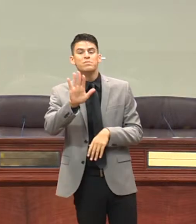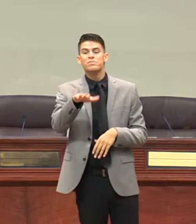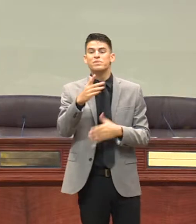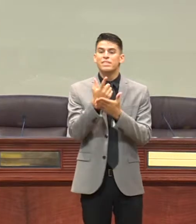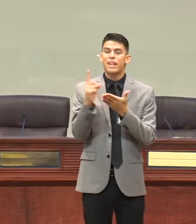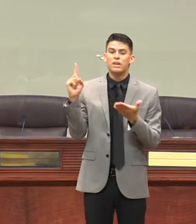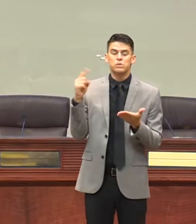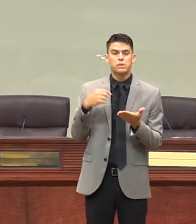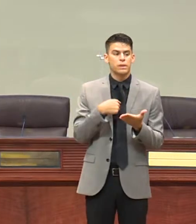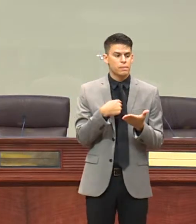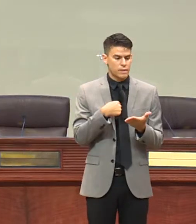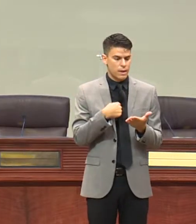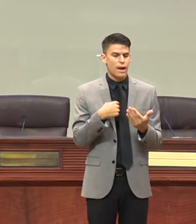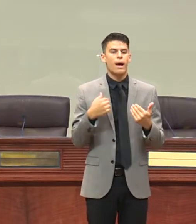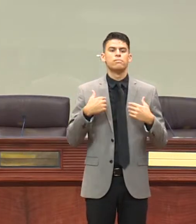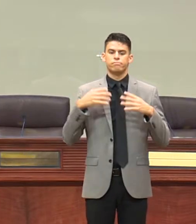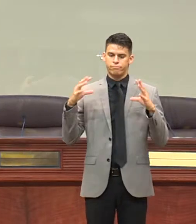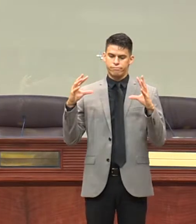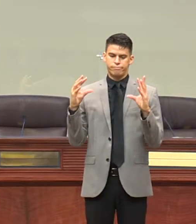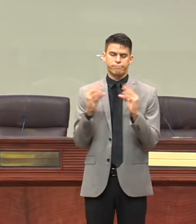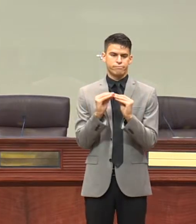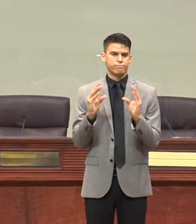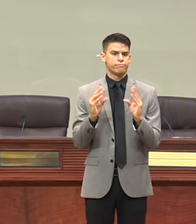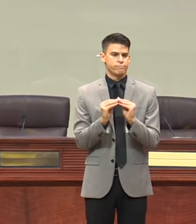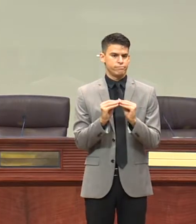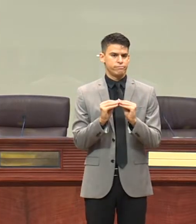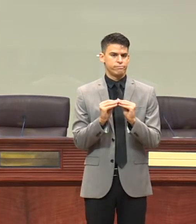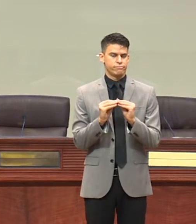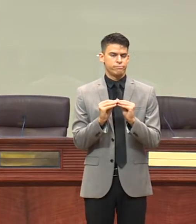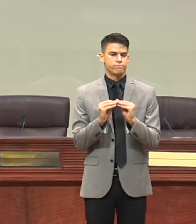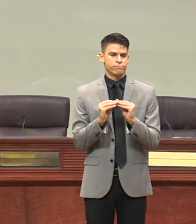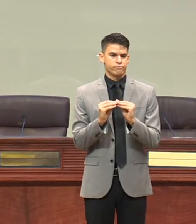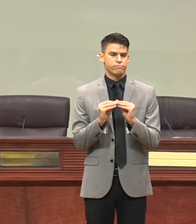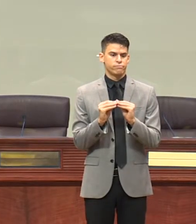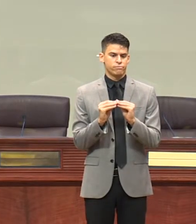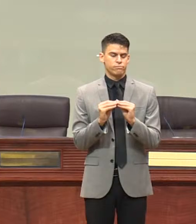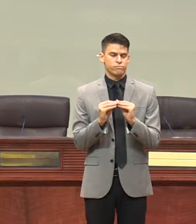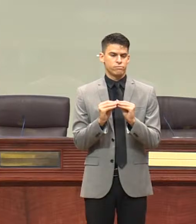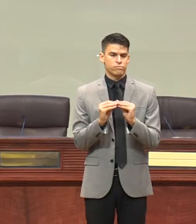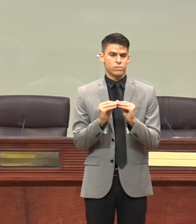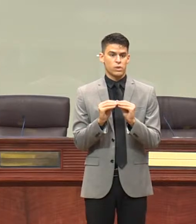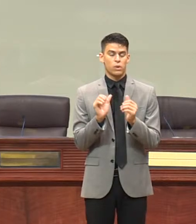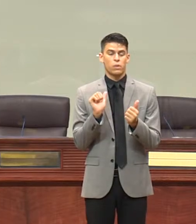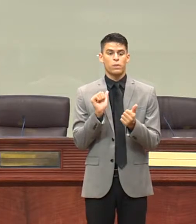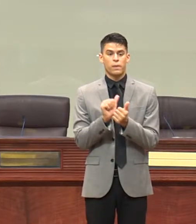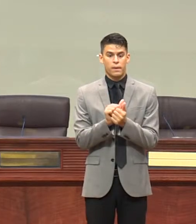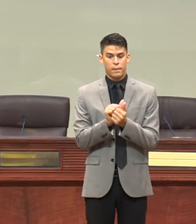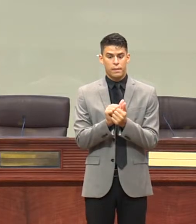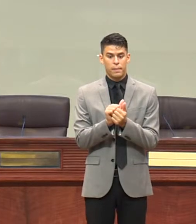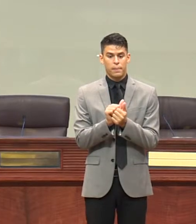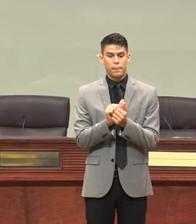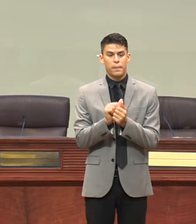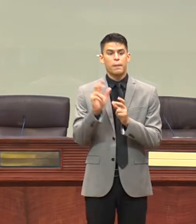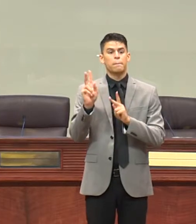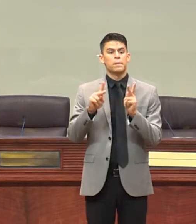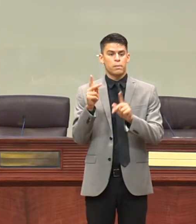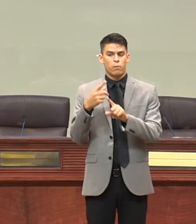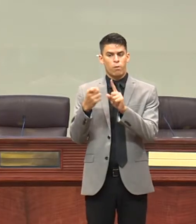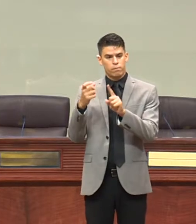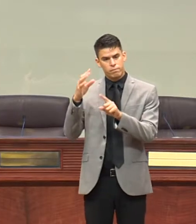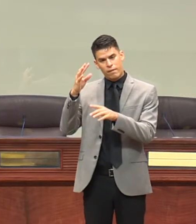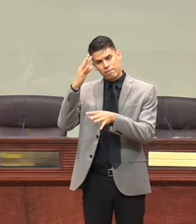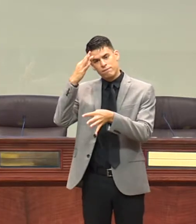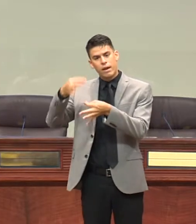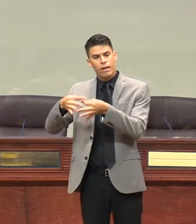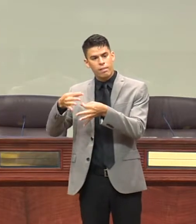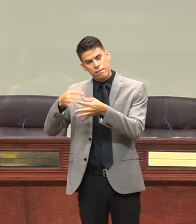a conference, a web conference with members of the faith community, and